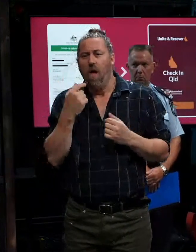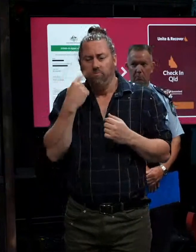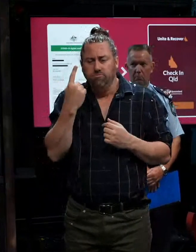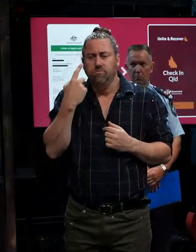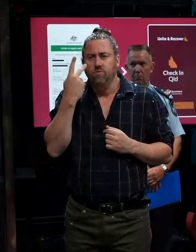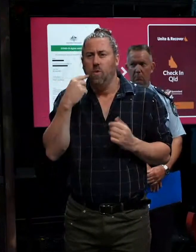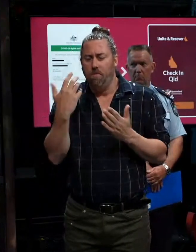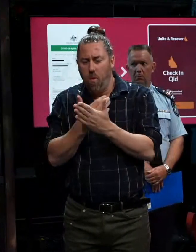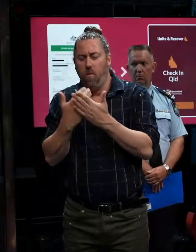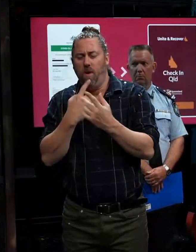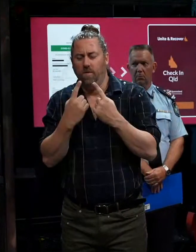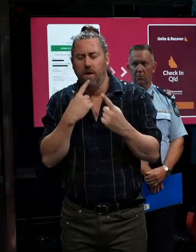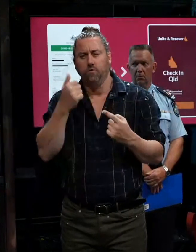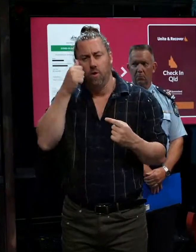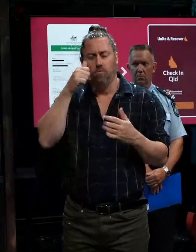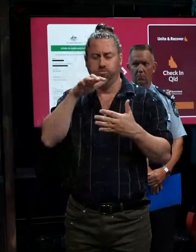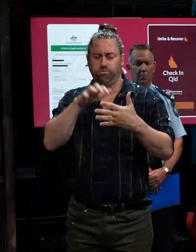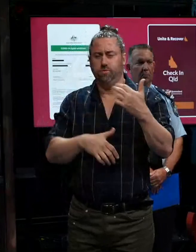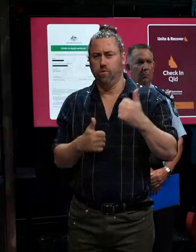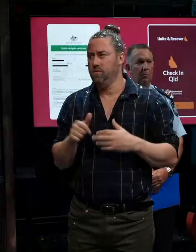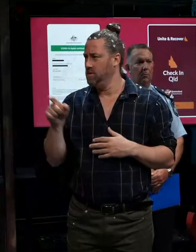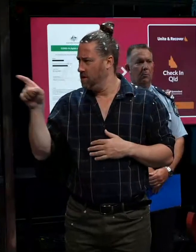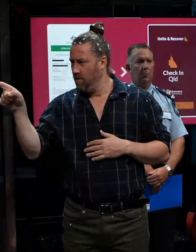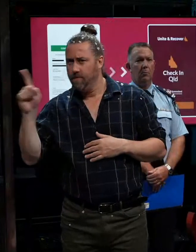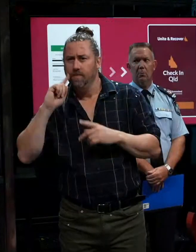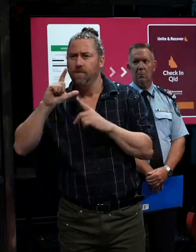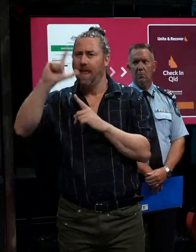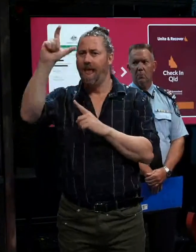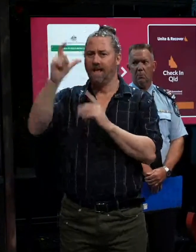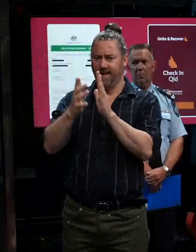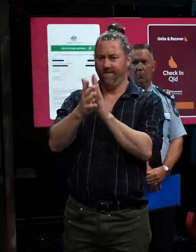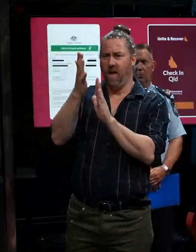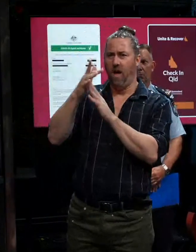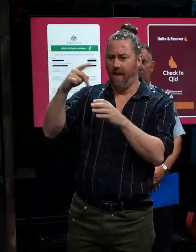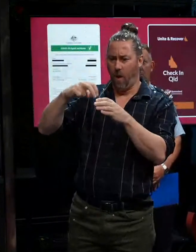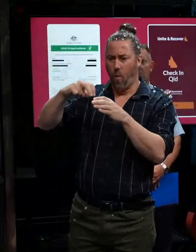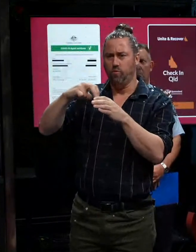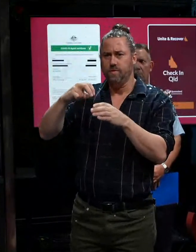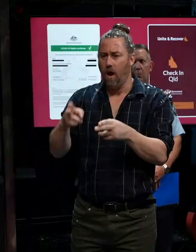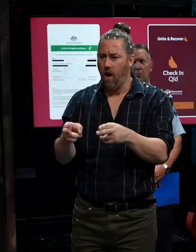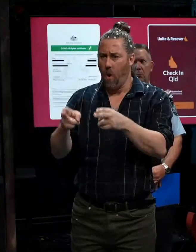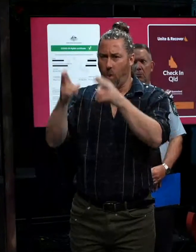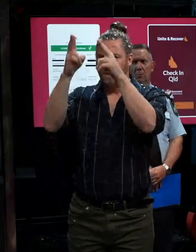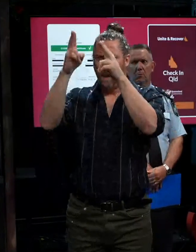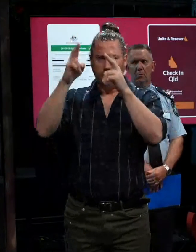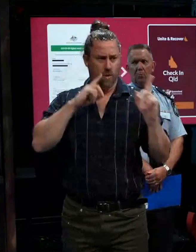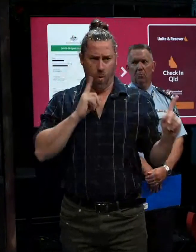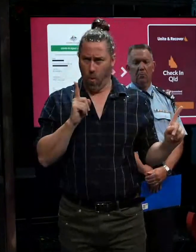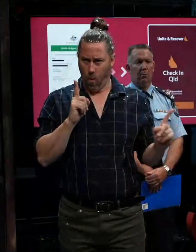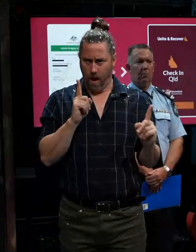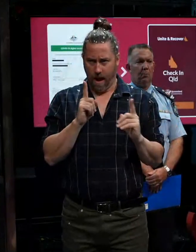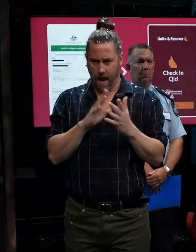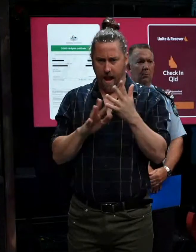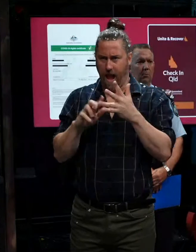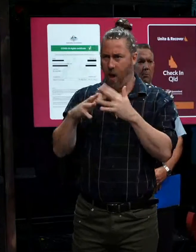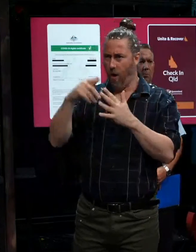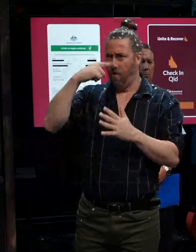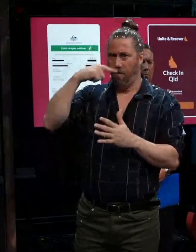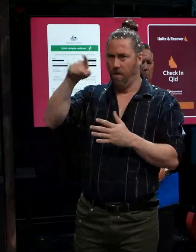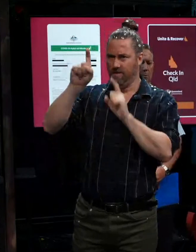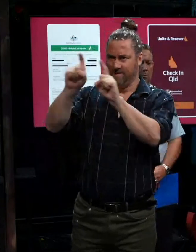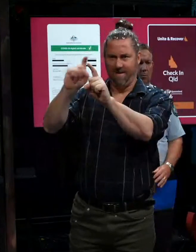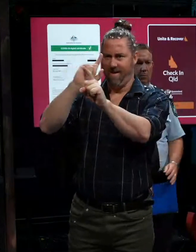a fire in a quarantine hotel in Cairns this morning. Can you talk us through how Queensland Health is managing that now?